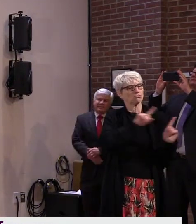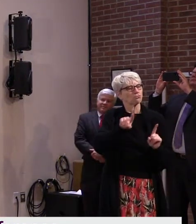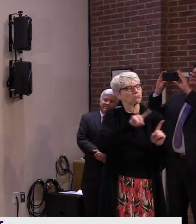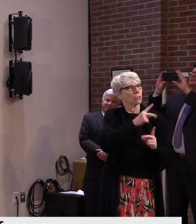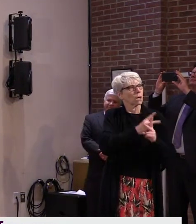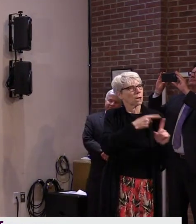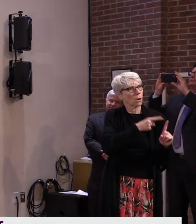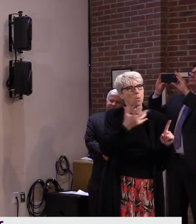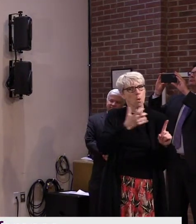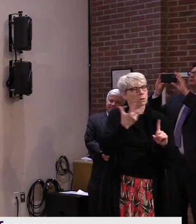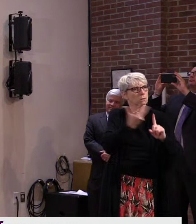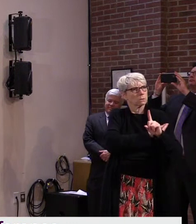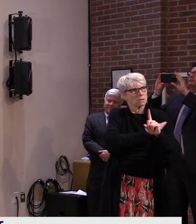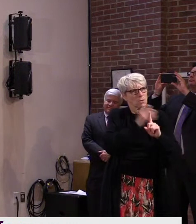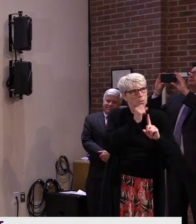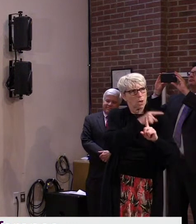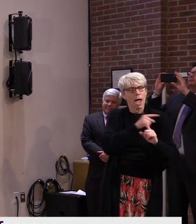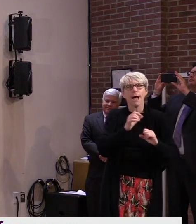booster.